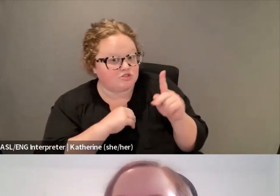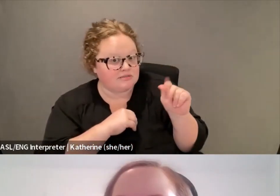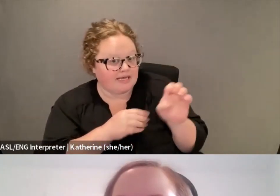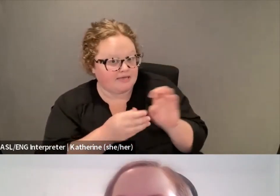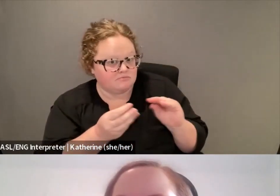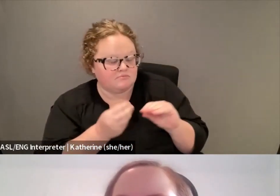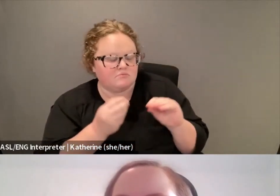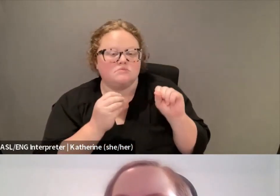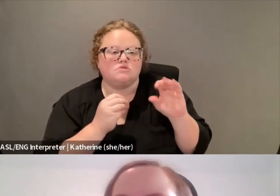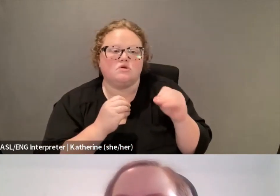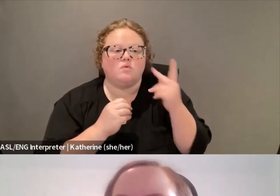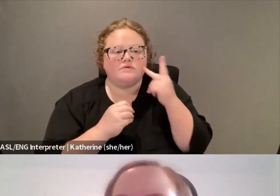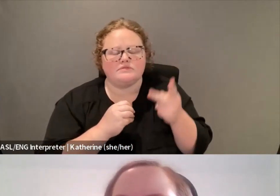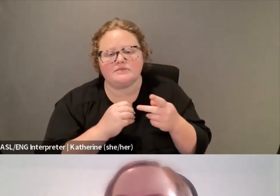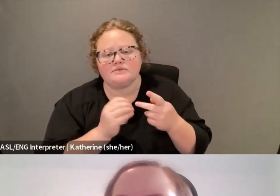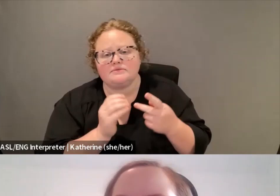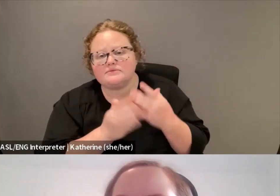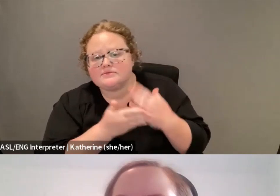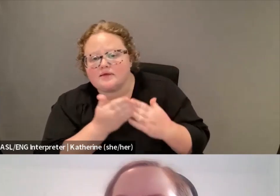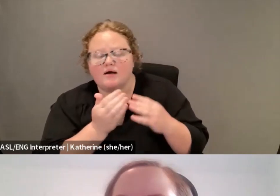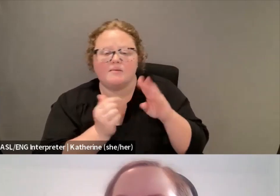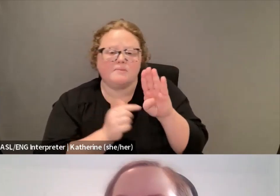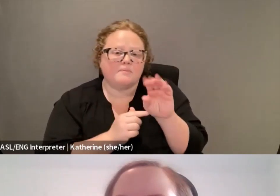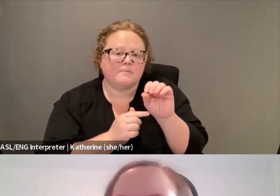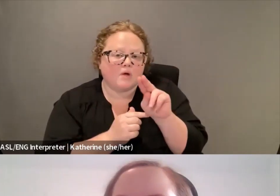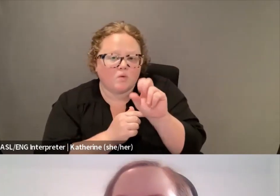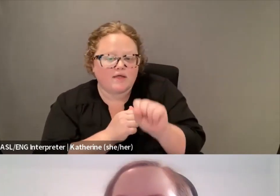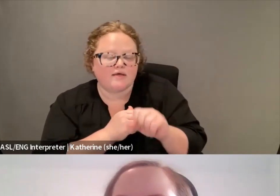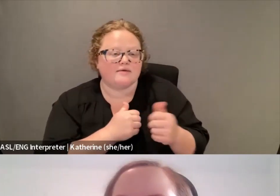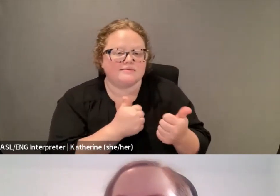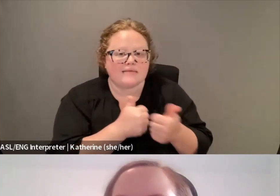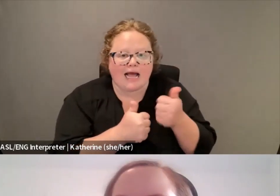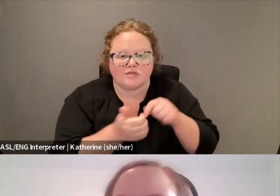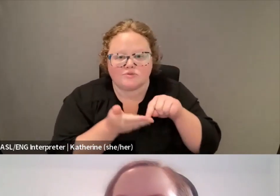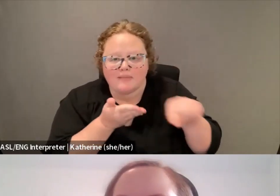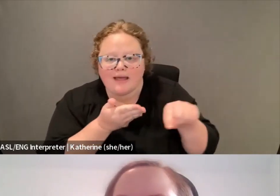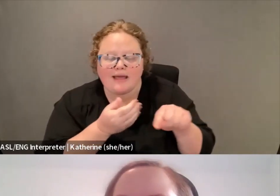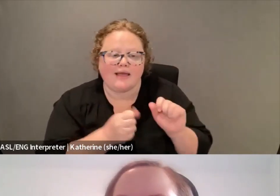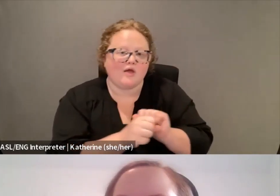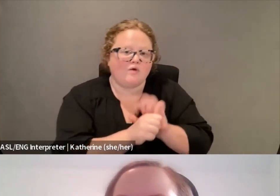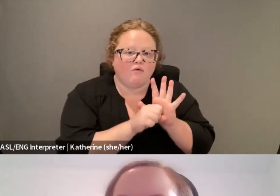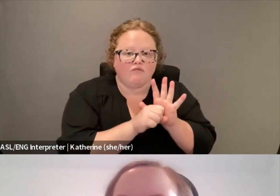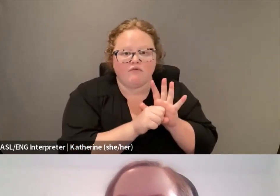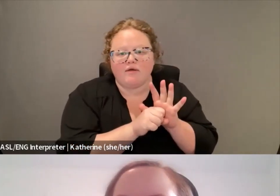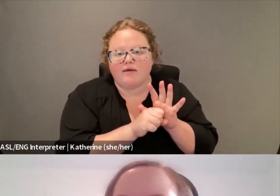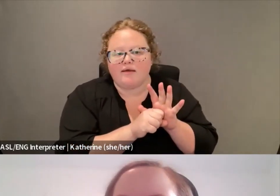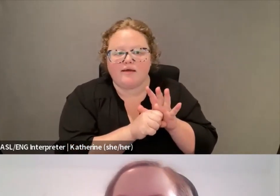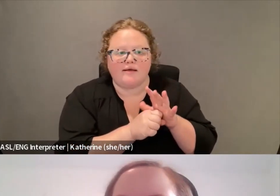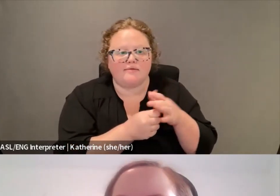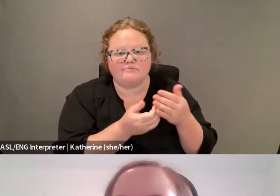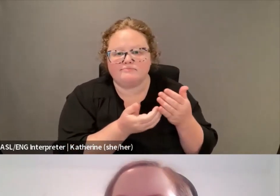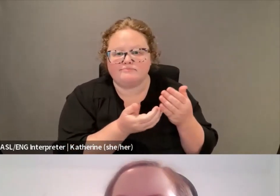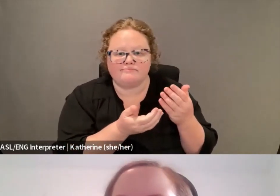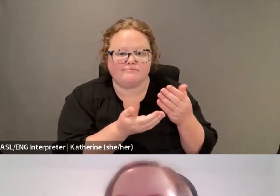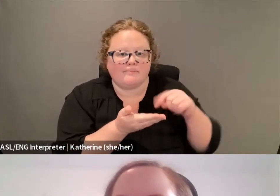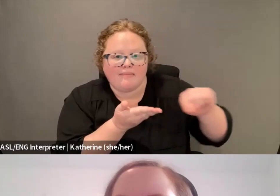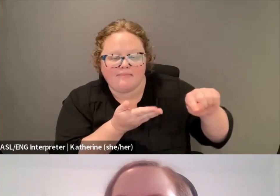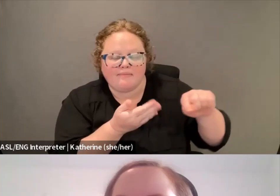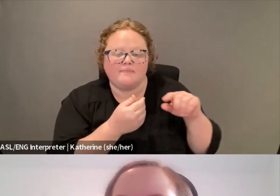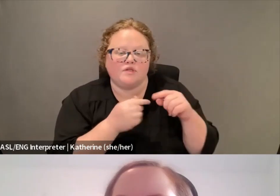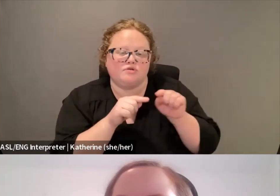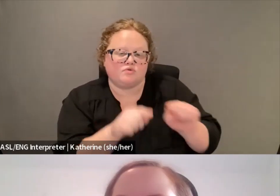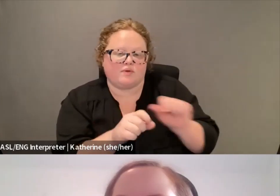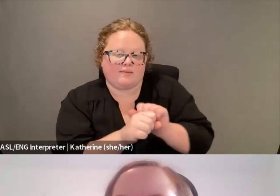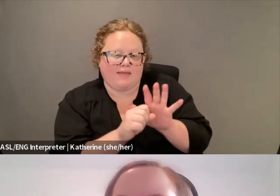kind of one-off bonuses, hazard pay, COVID-related relief being paid out during the pandemic. But in terms